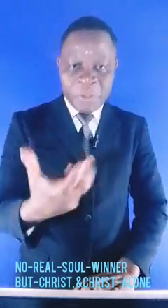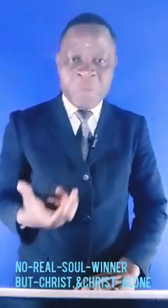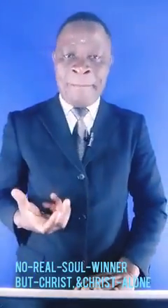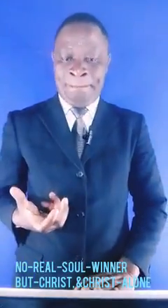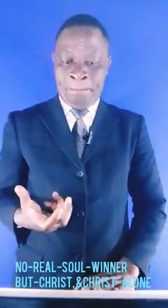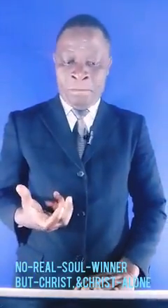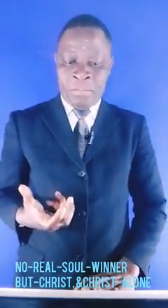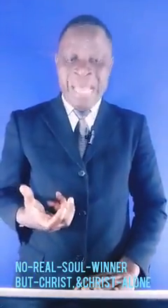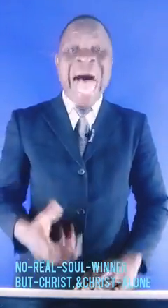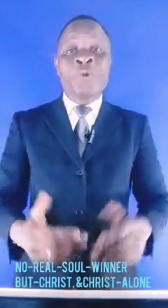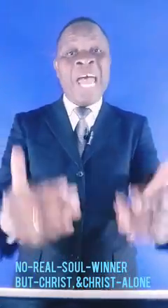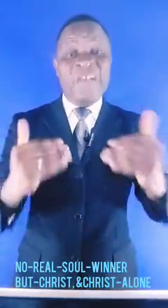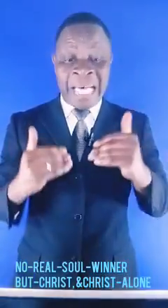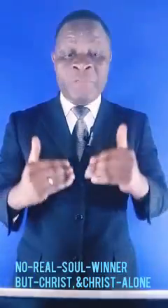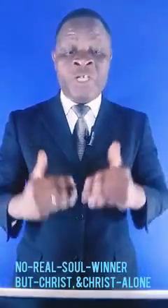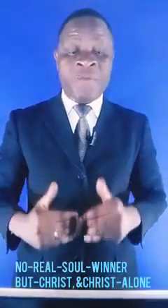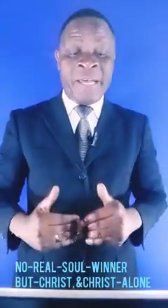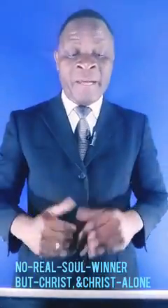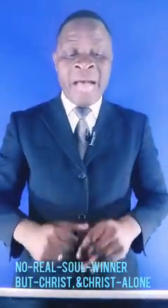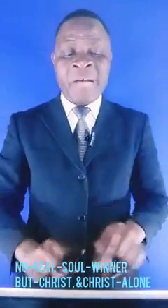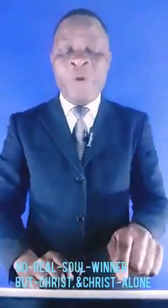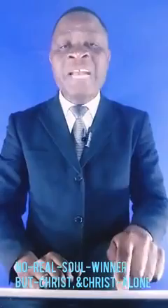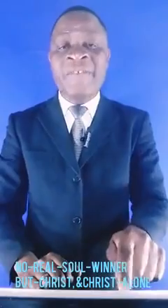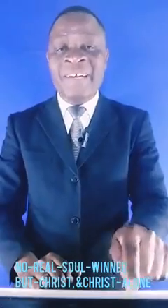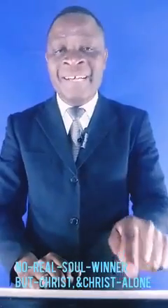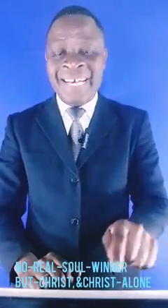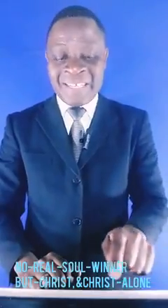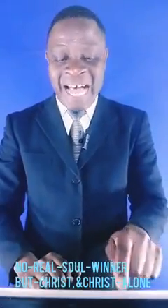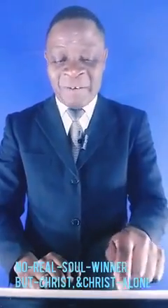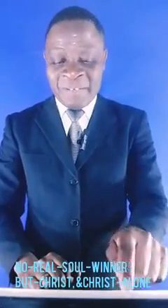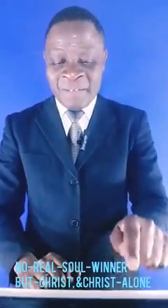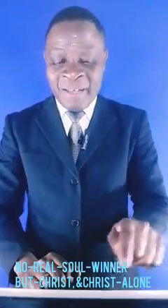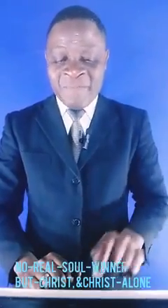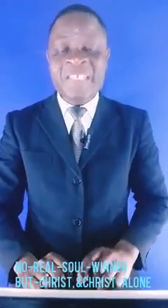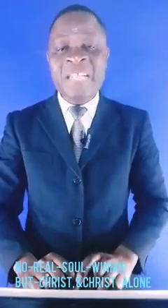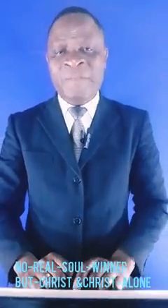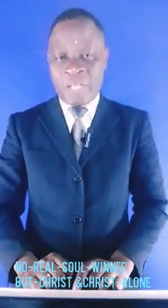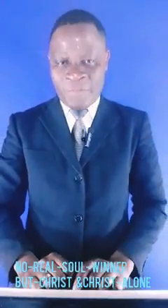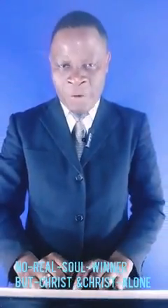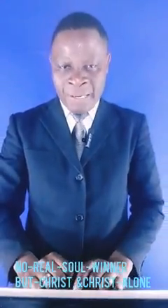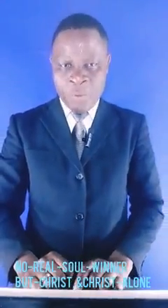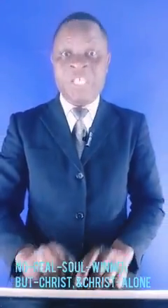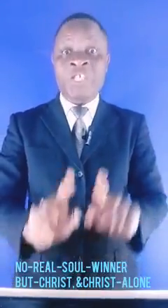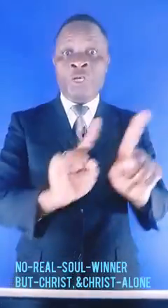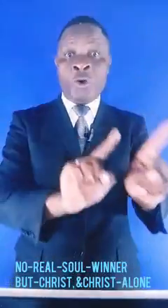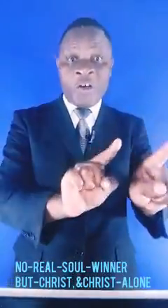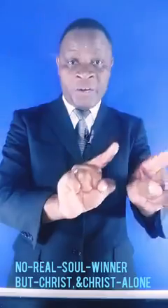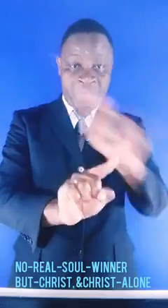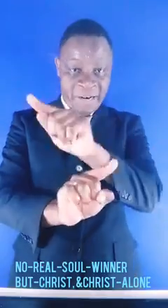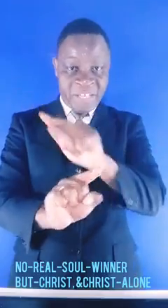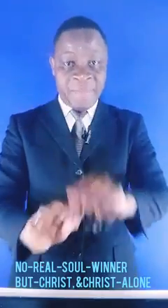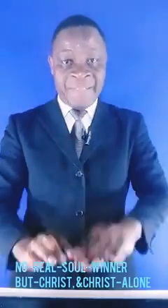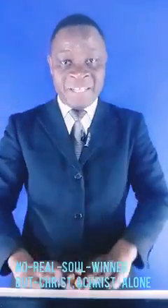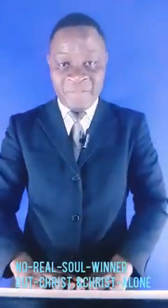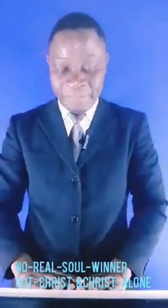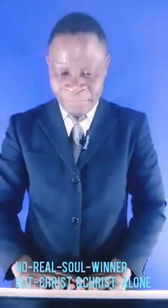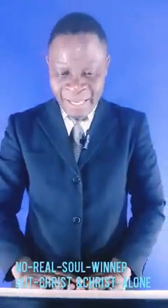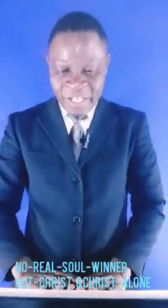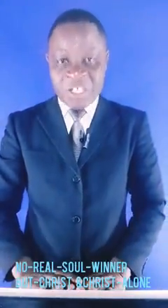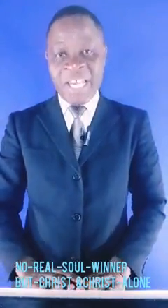to me. And whoever comes to me, I will never cast out. Verse number 44, which is stronger than verse number 37.